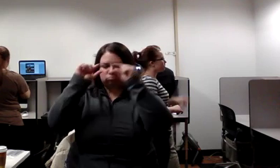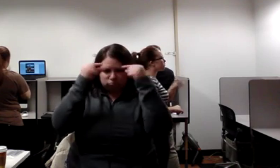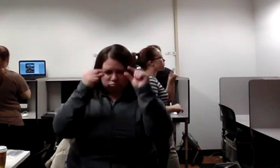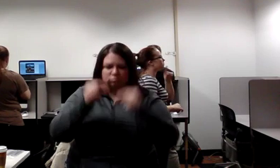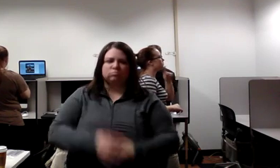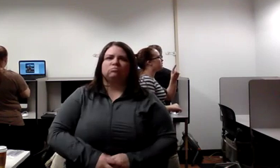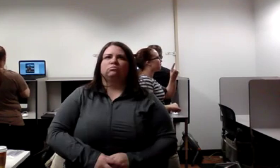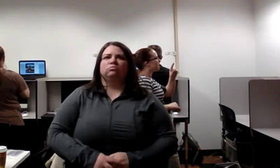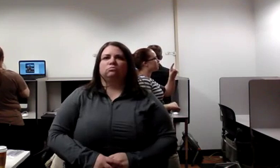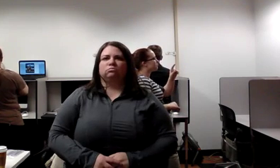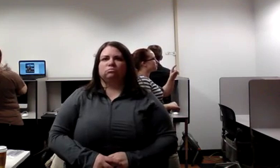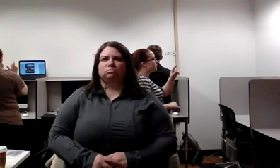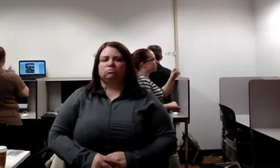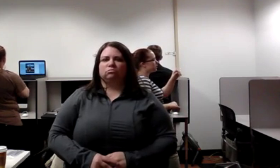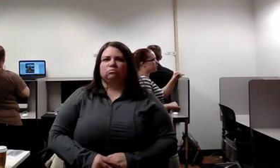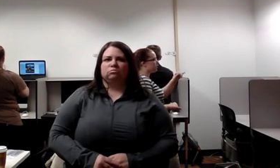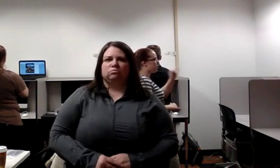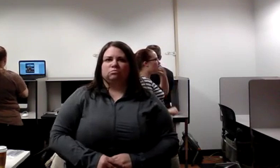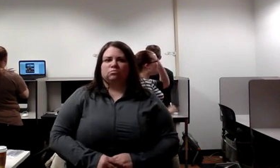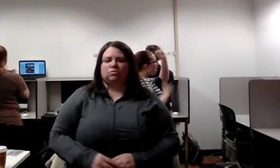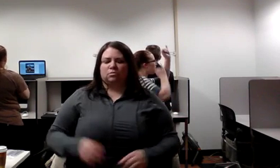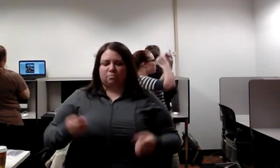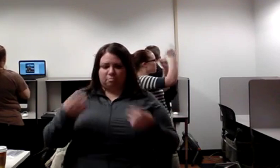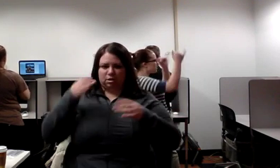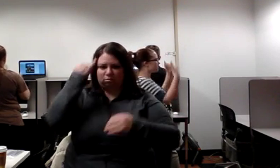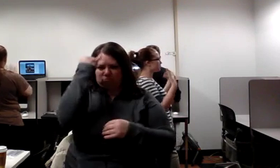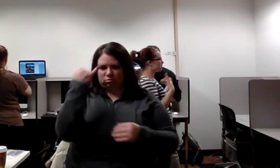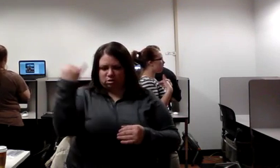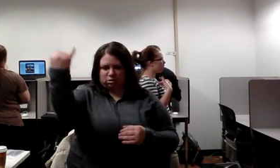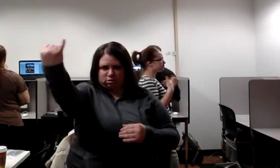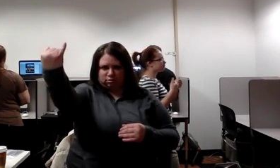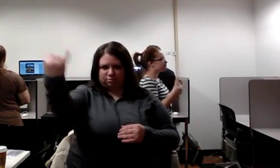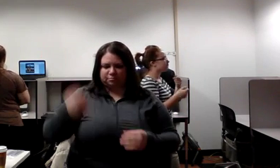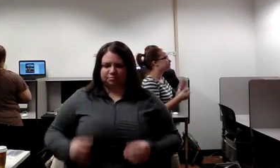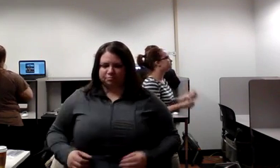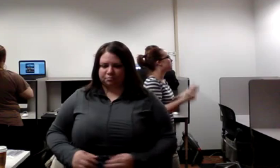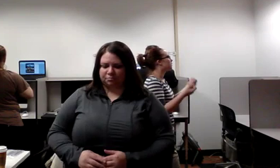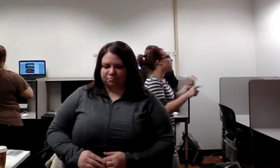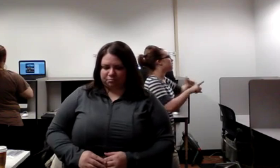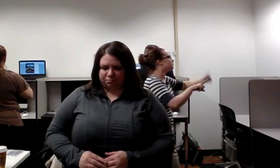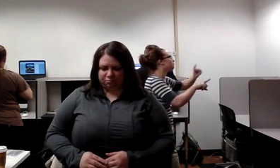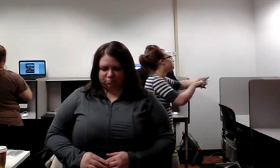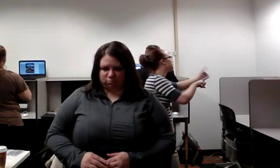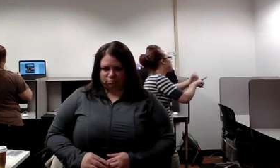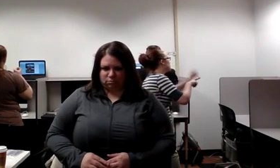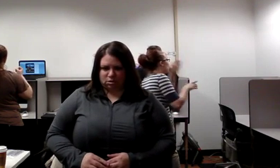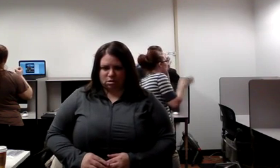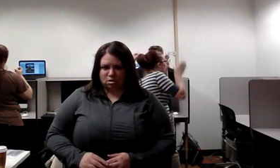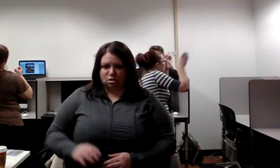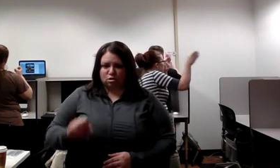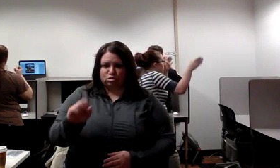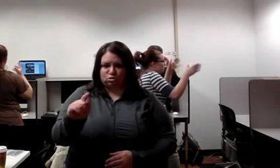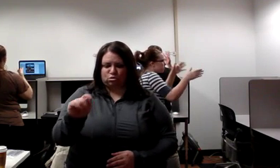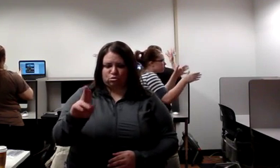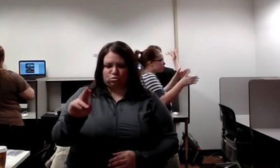idealistic, overflowing with neat tools and great notions. Stuart and his team put out several issues of the Whole Earth